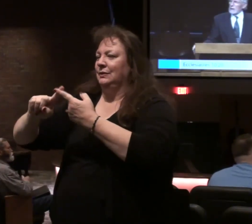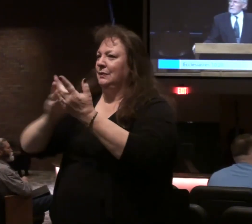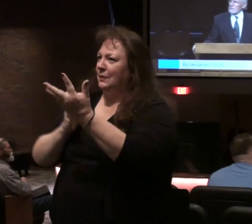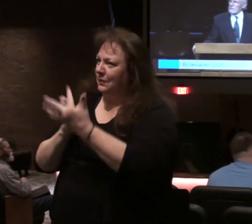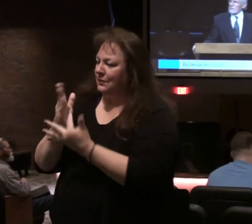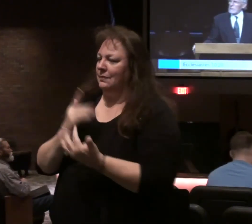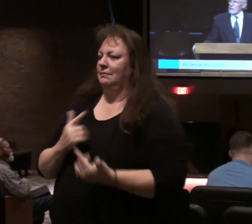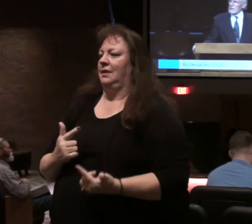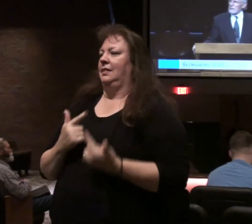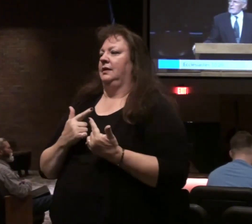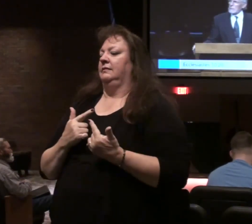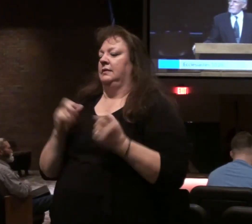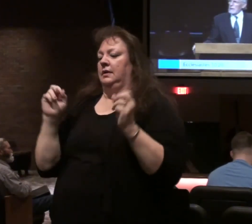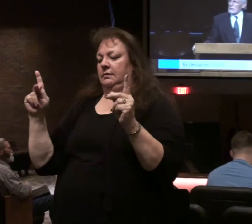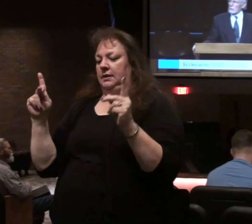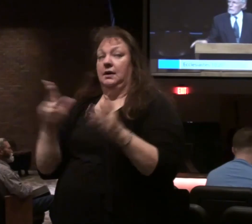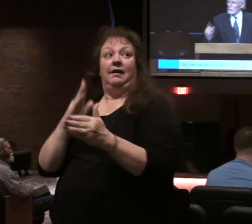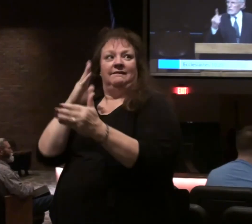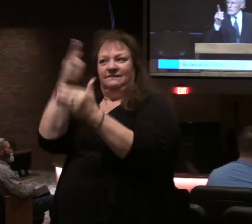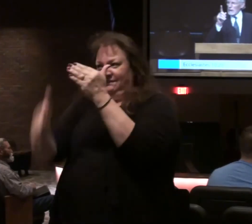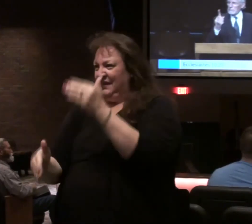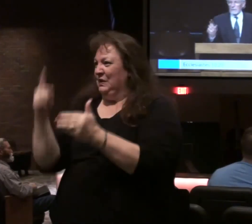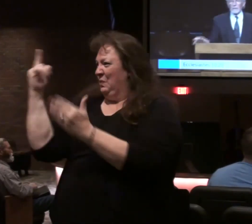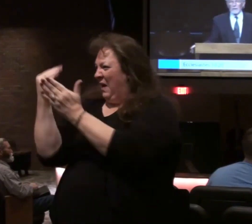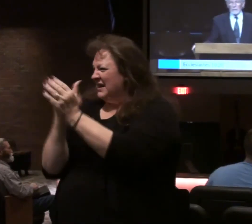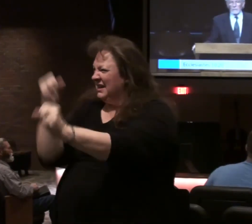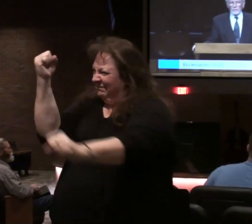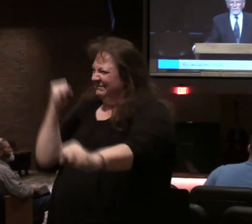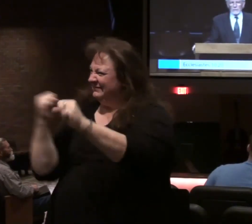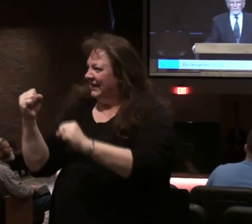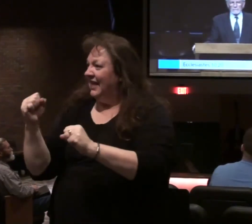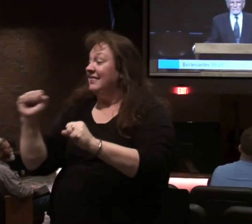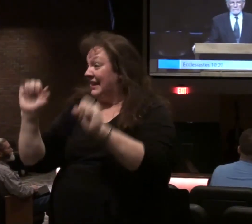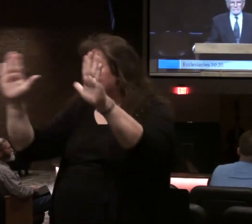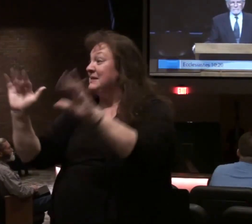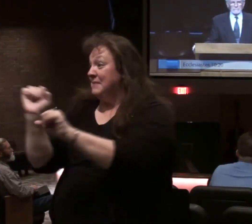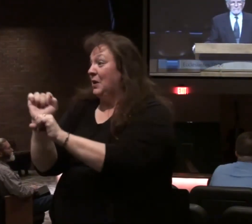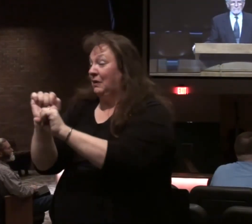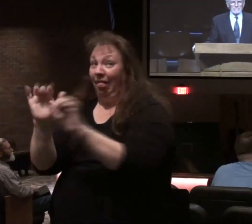of our life. All right, we've made it through one chapter. That is a miracle.